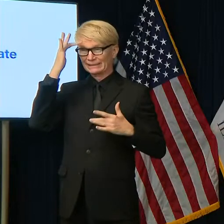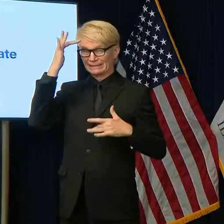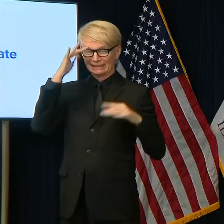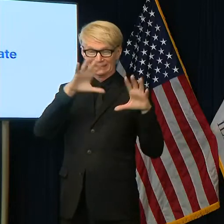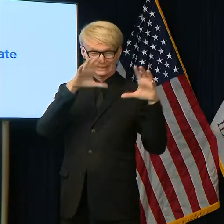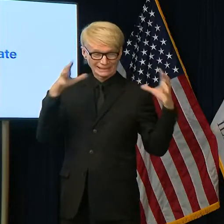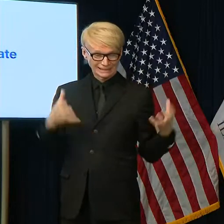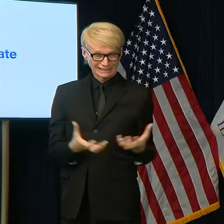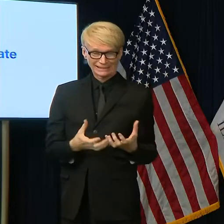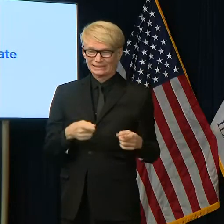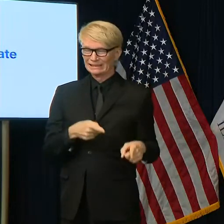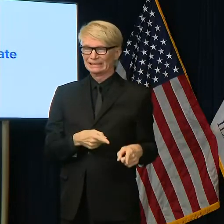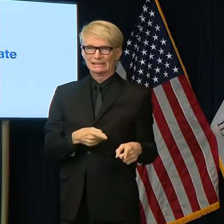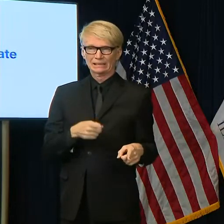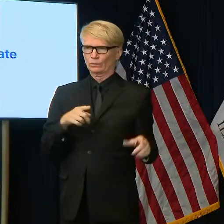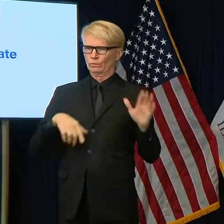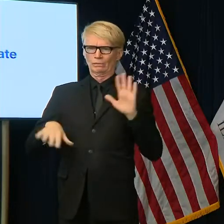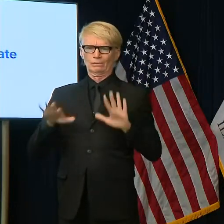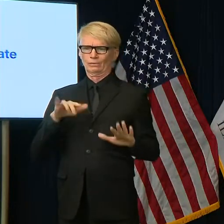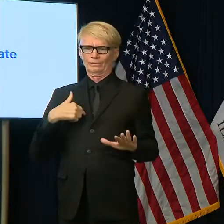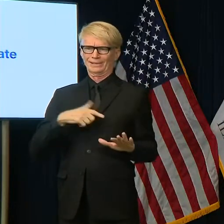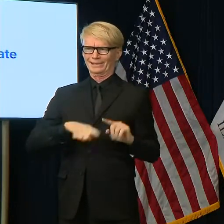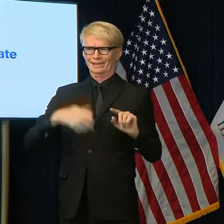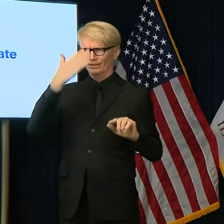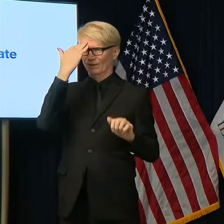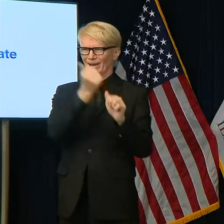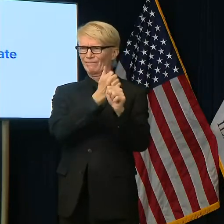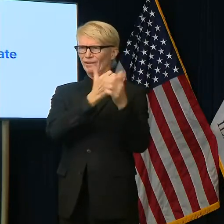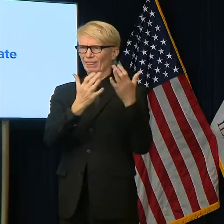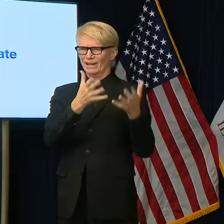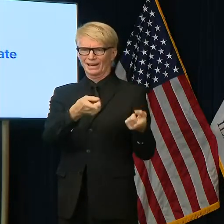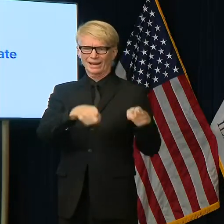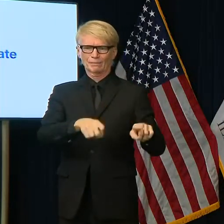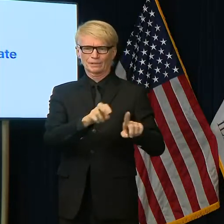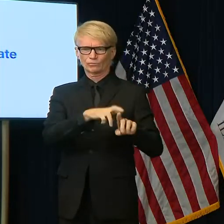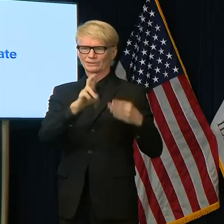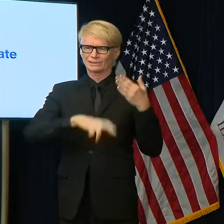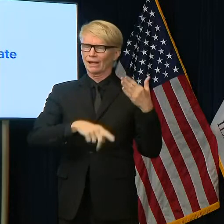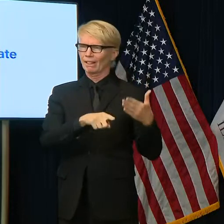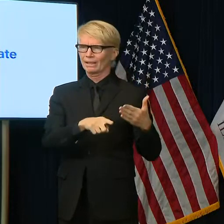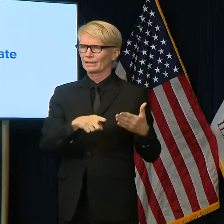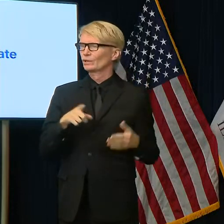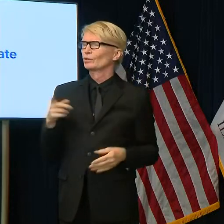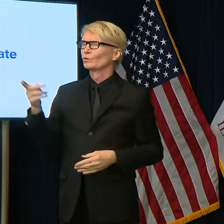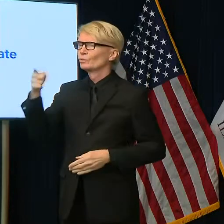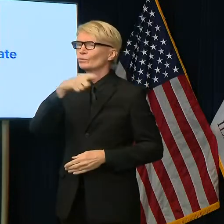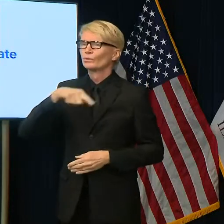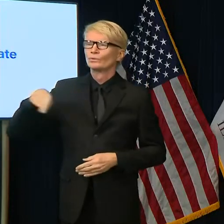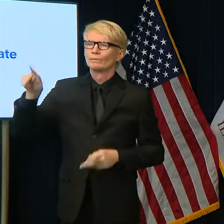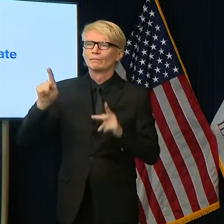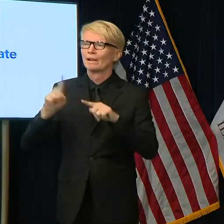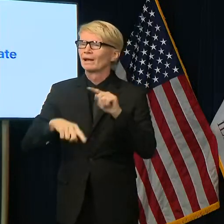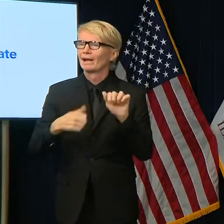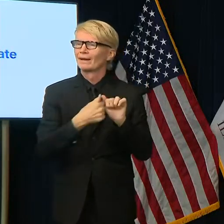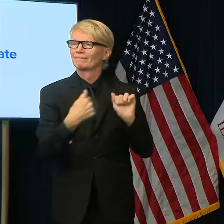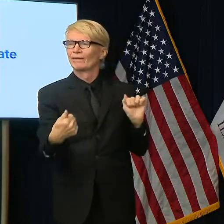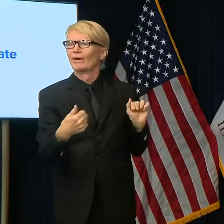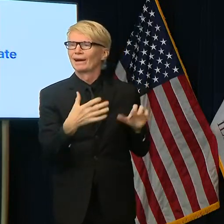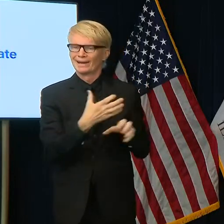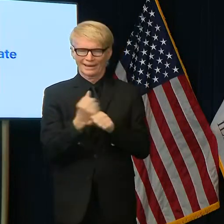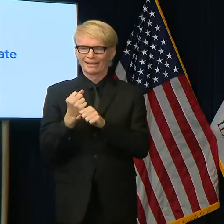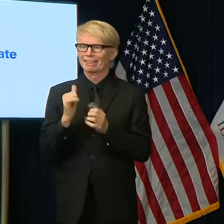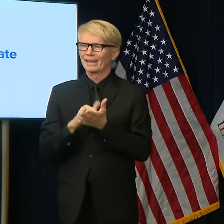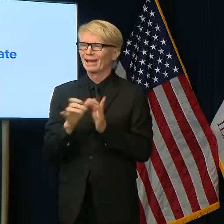everything about it, it's not preventable for everybody. And so again, I want to make sure that we do everything we can and learn from